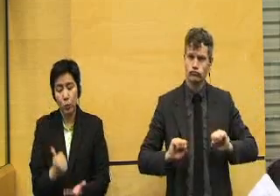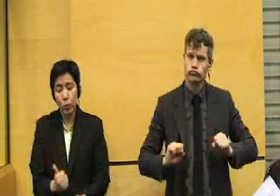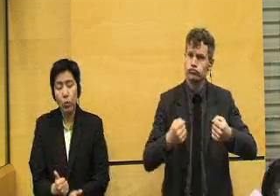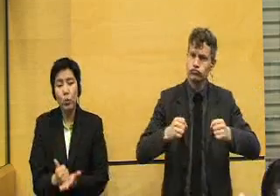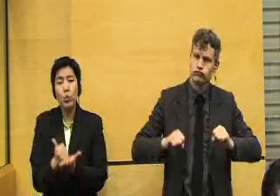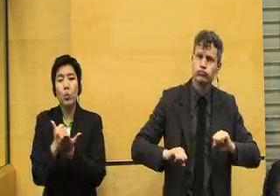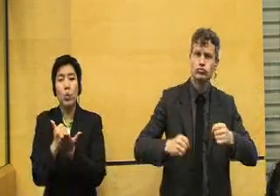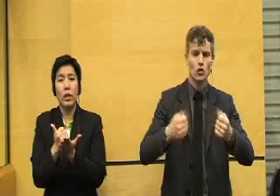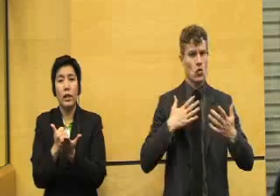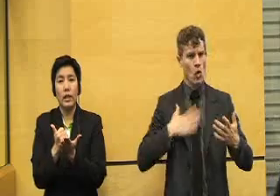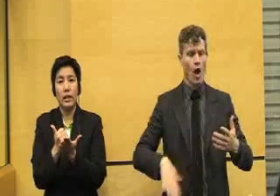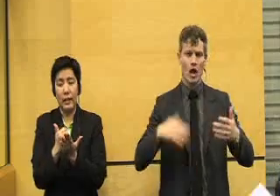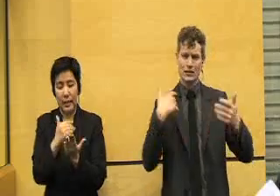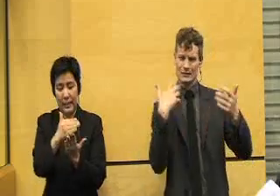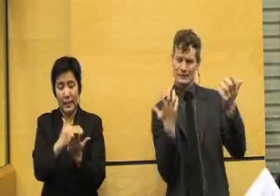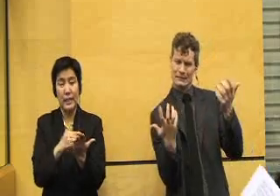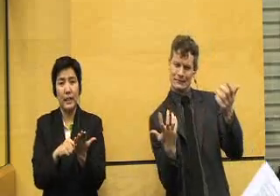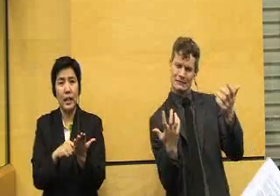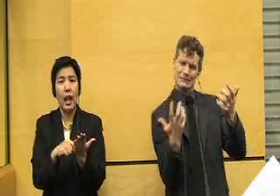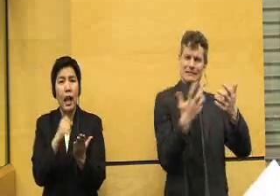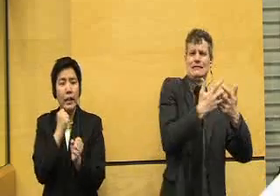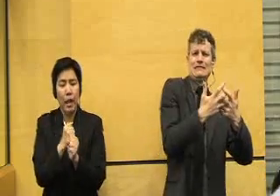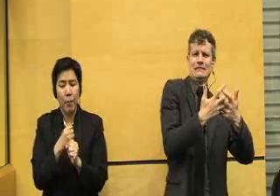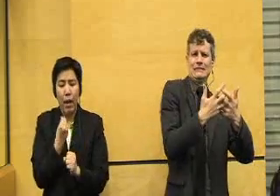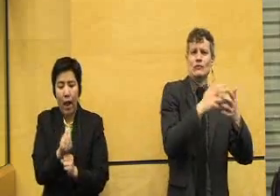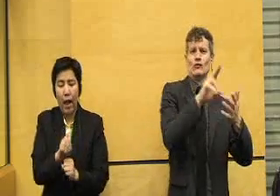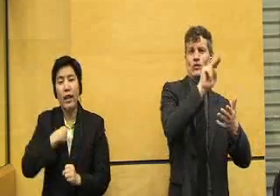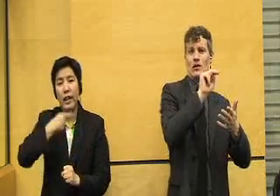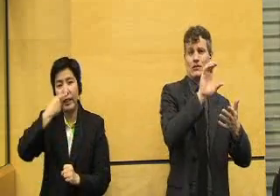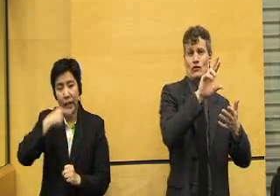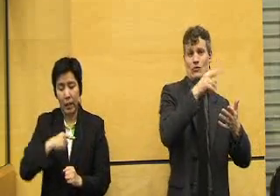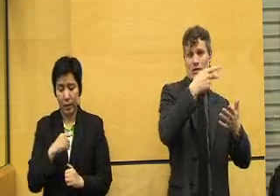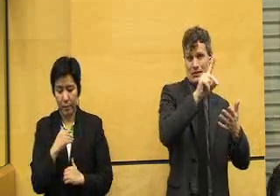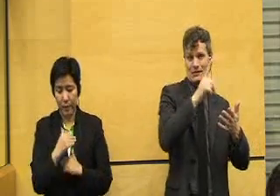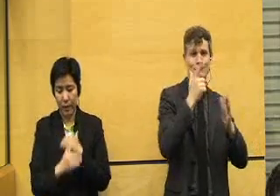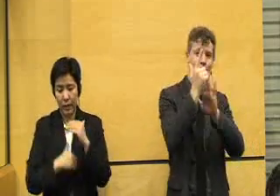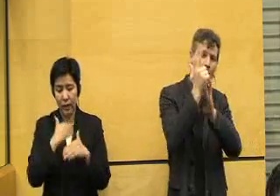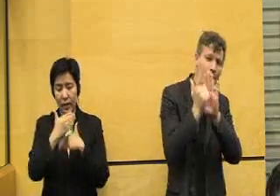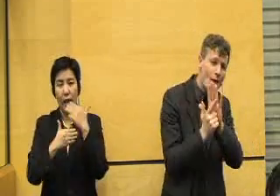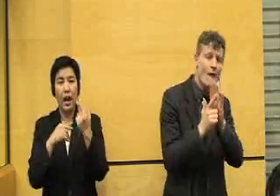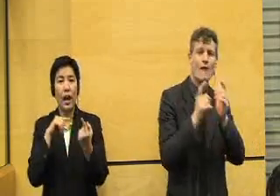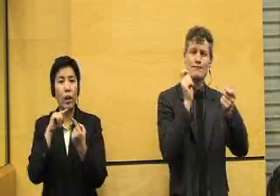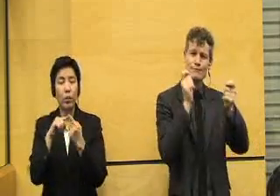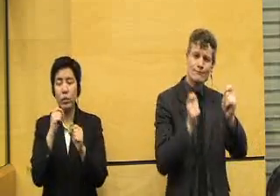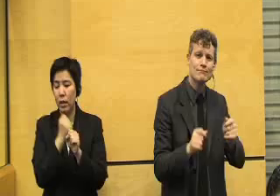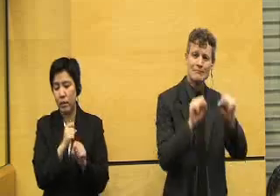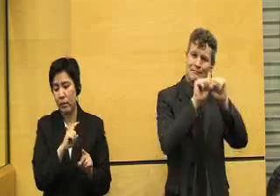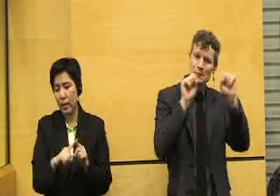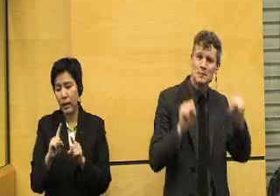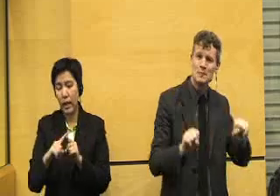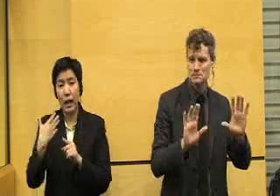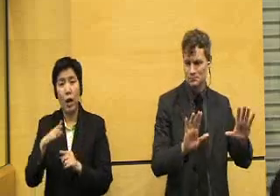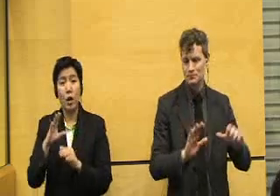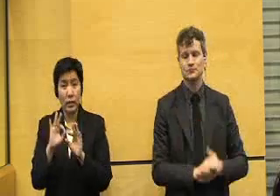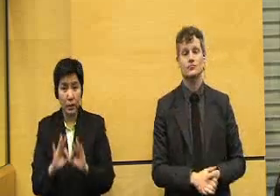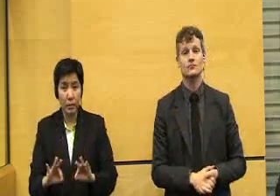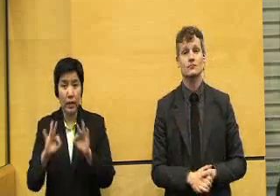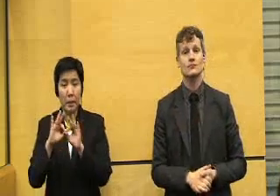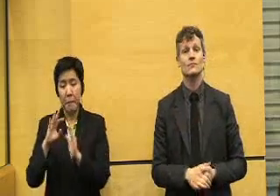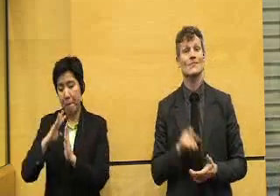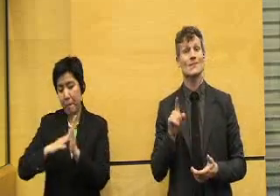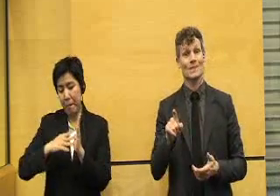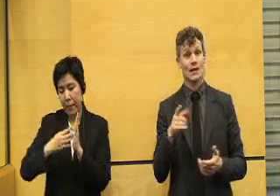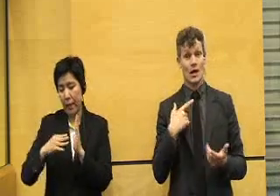and programs to implement the convention to date. Your state report contains, when